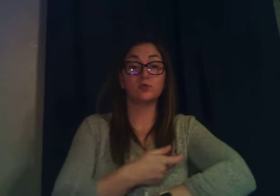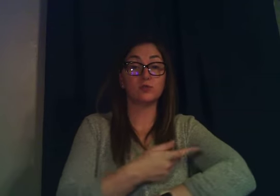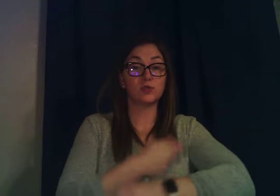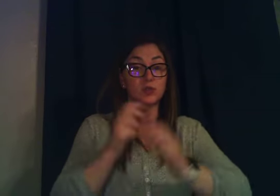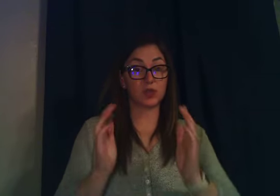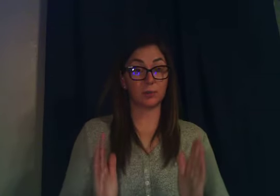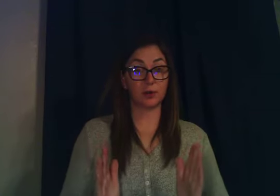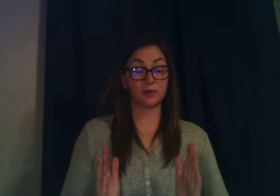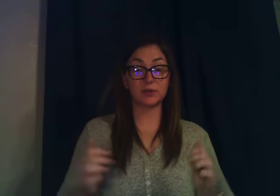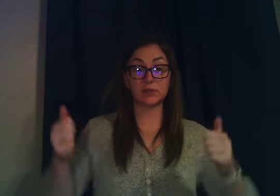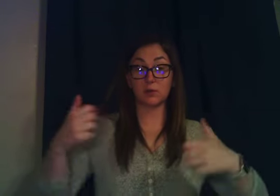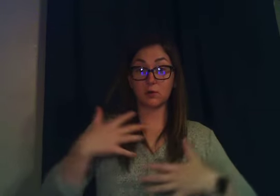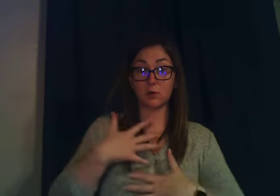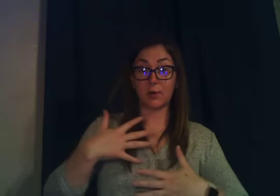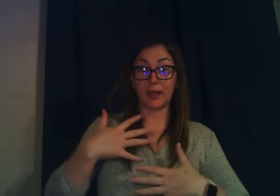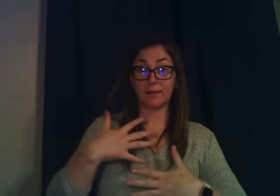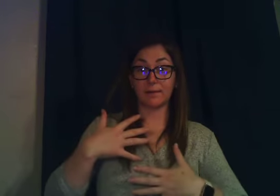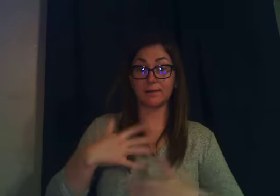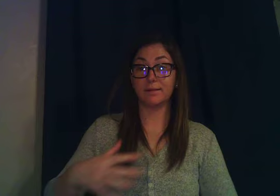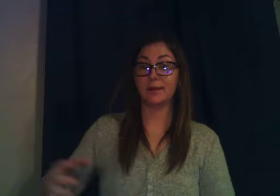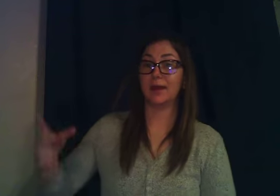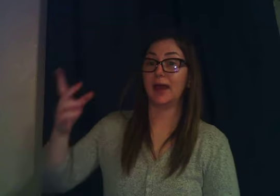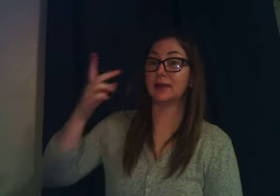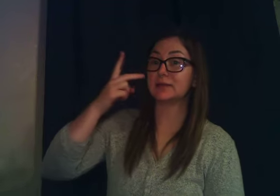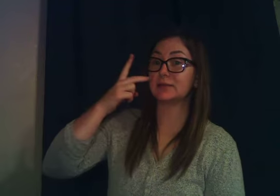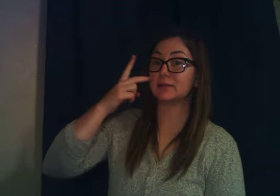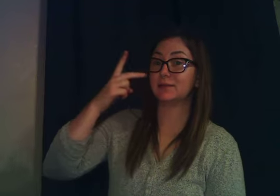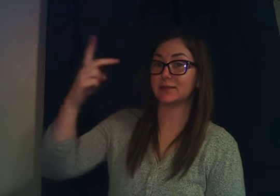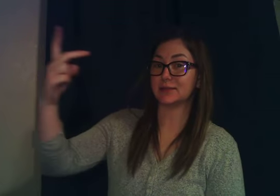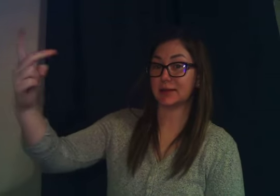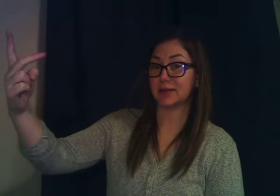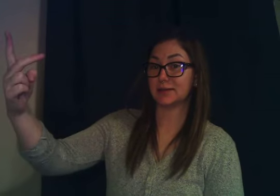Shepherds quake at the sight.